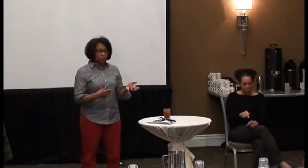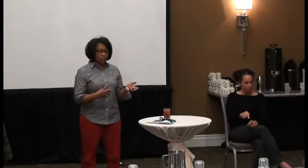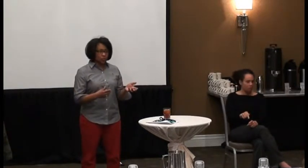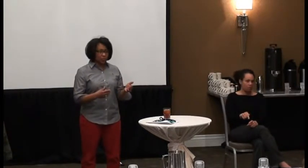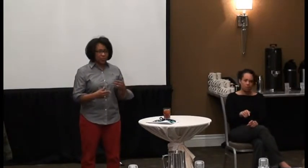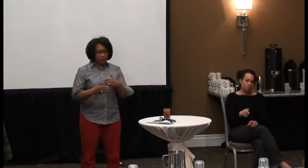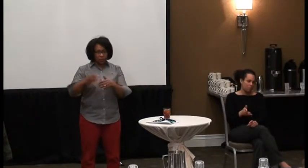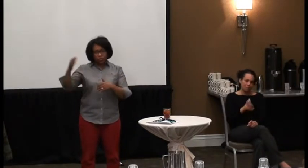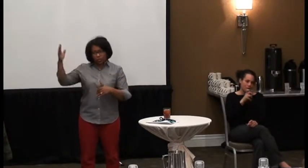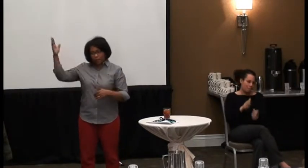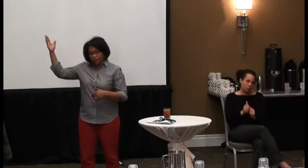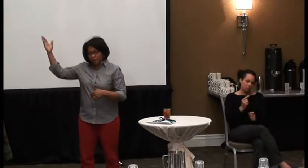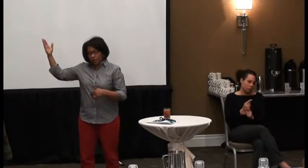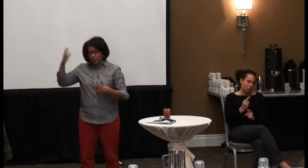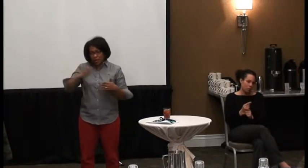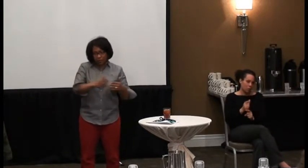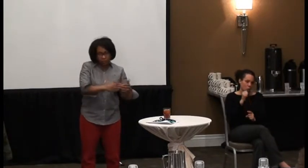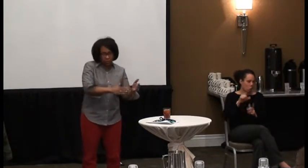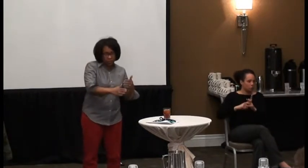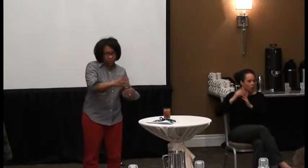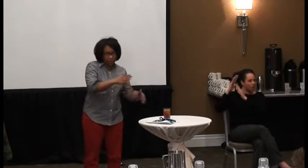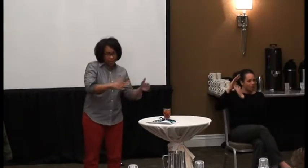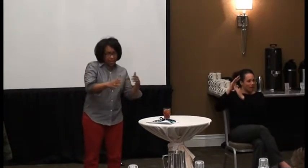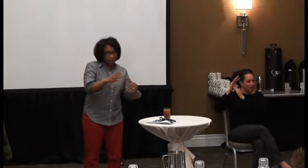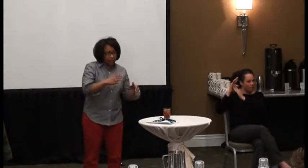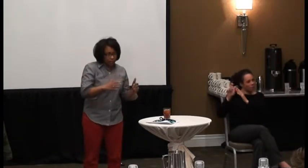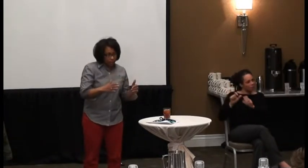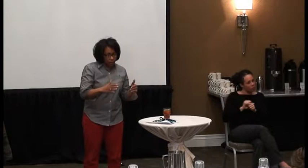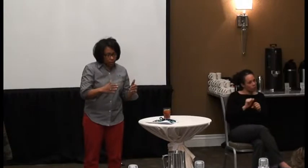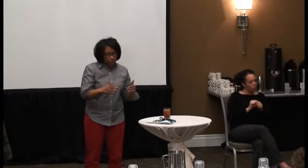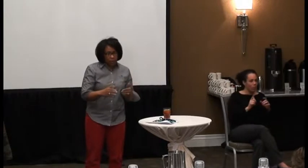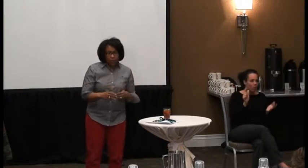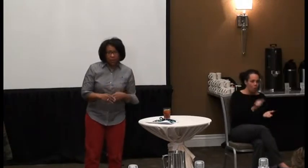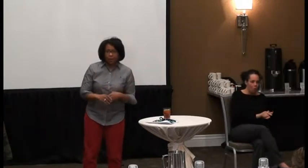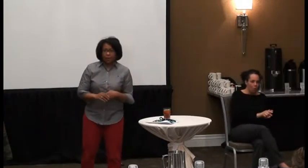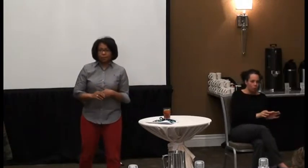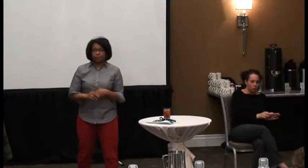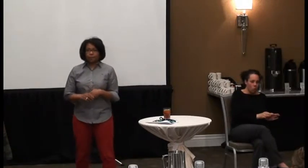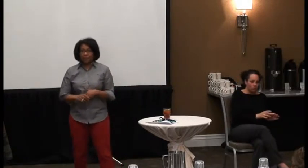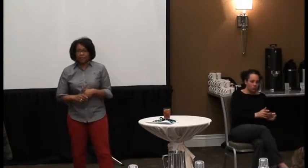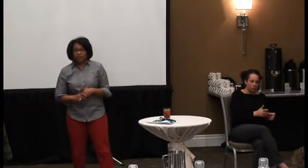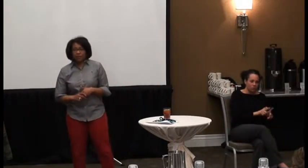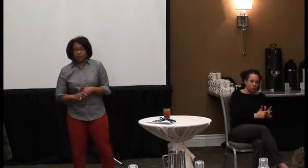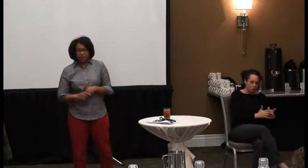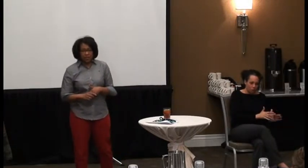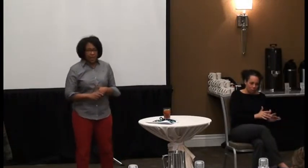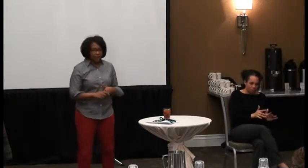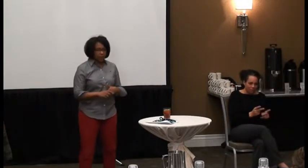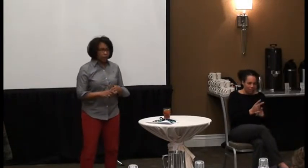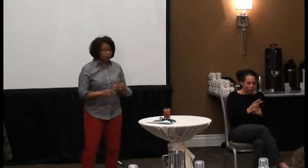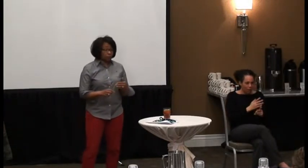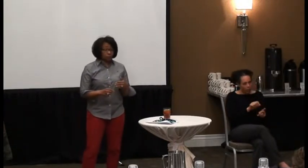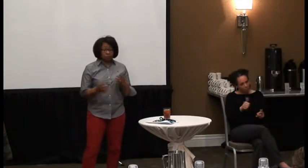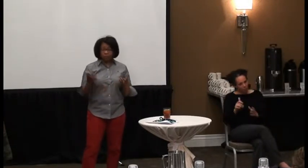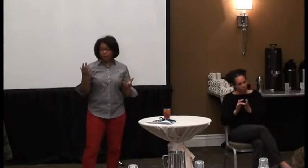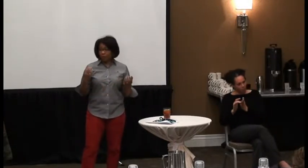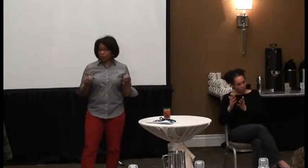not be the most appropriate thing. You don't start up here when you haven't worked with something down here. But if the kids are actually